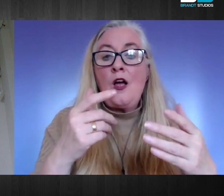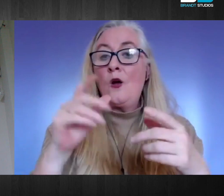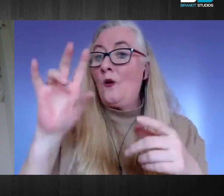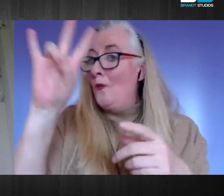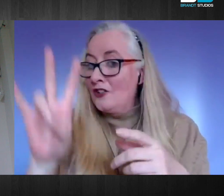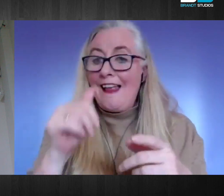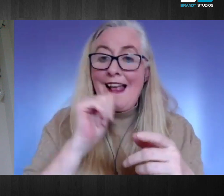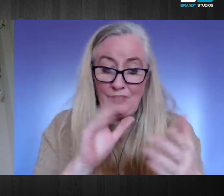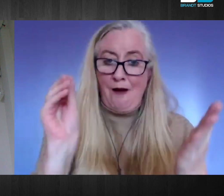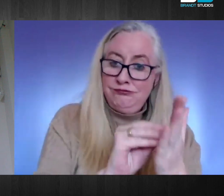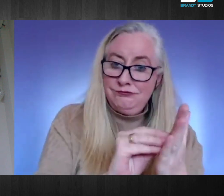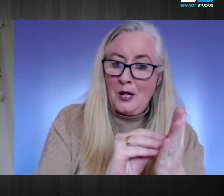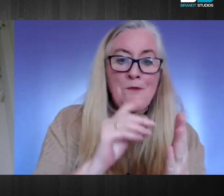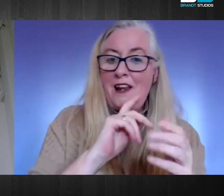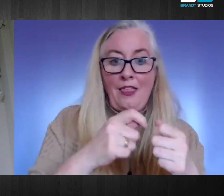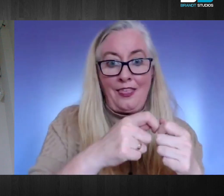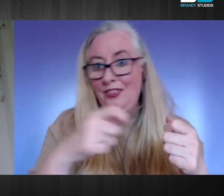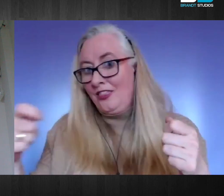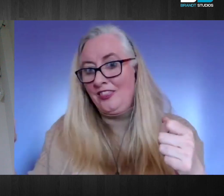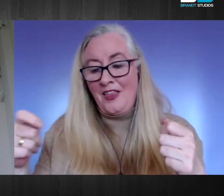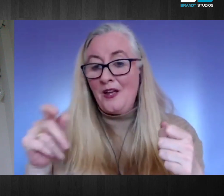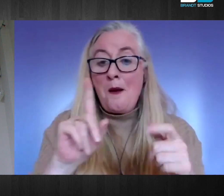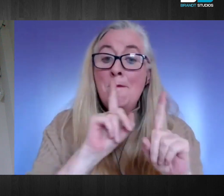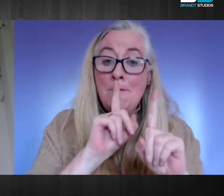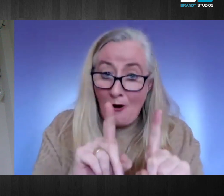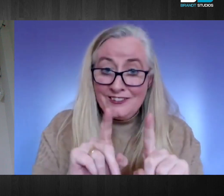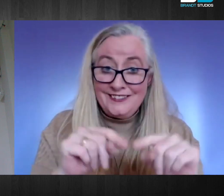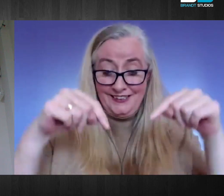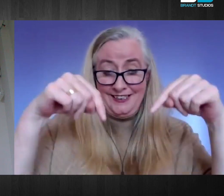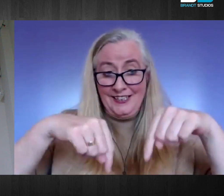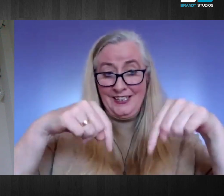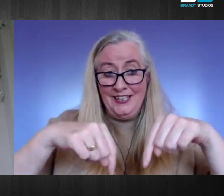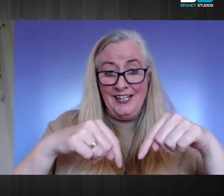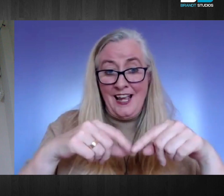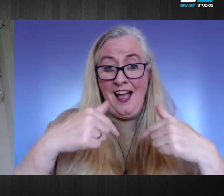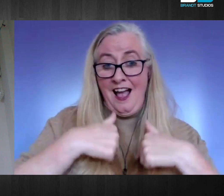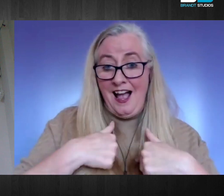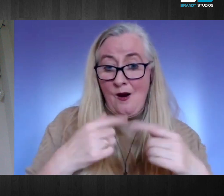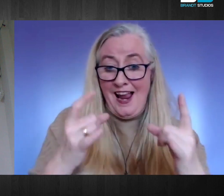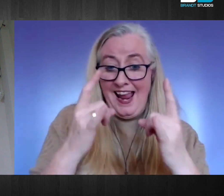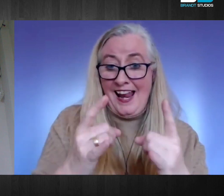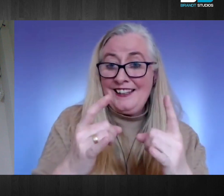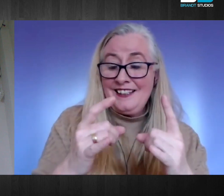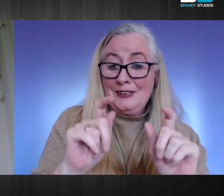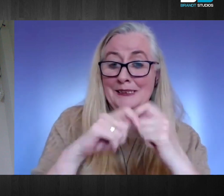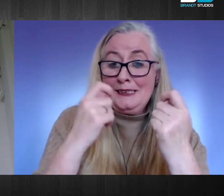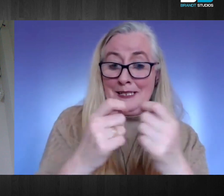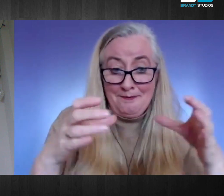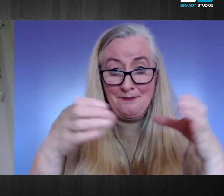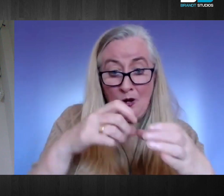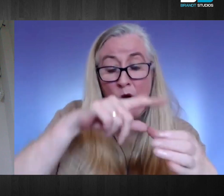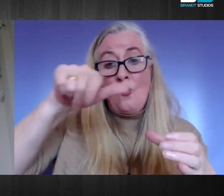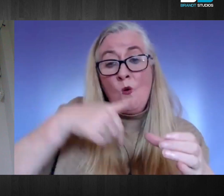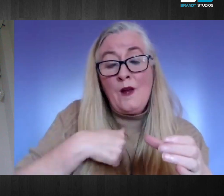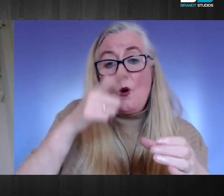in this particular case, the iHealthFacts team was very lucky that the